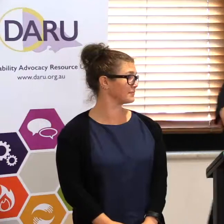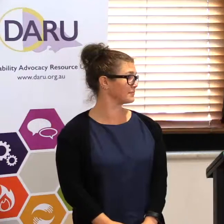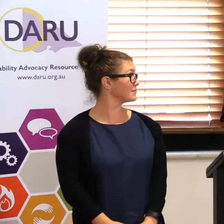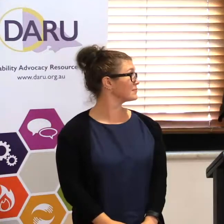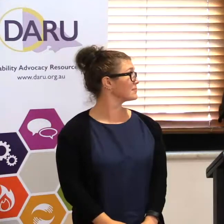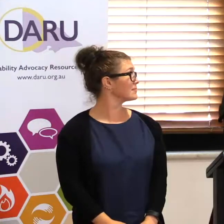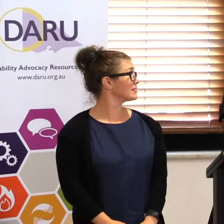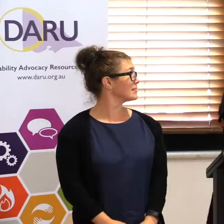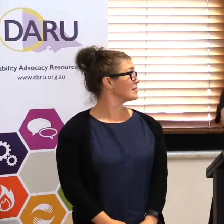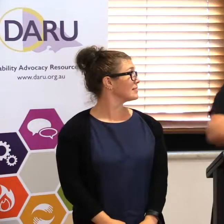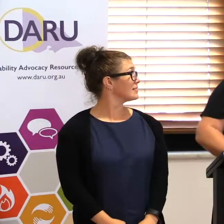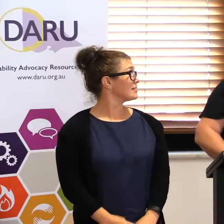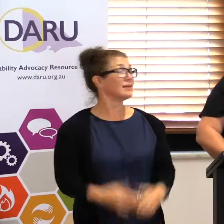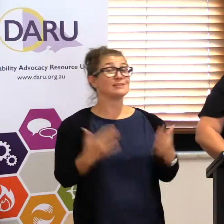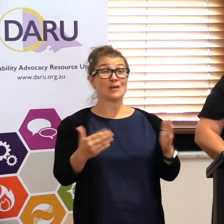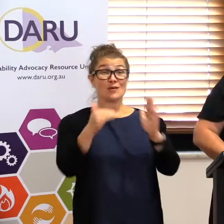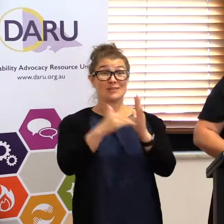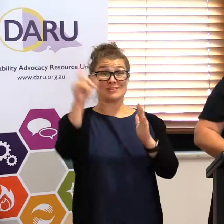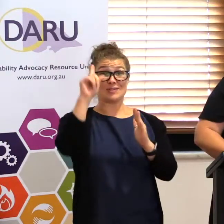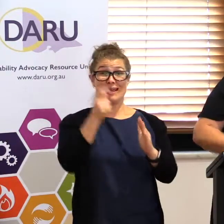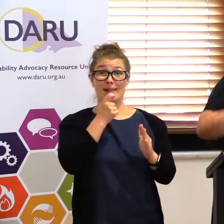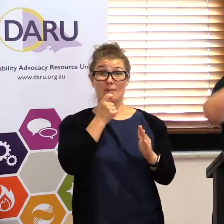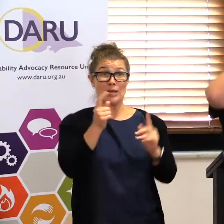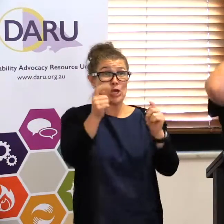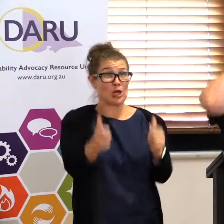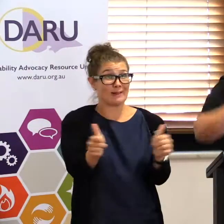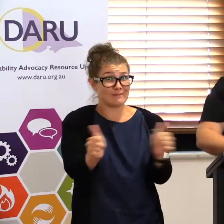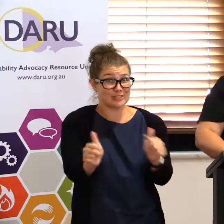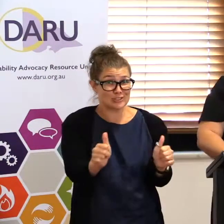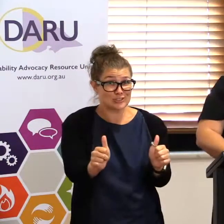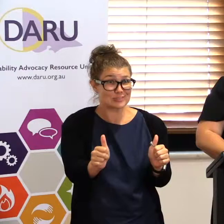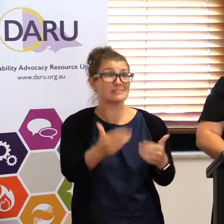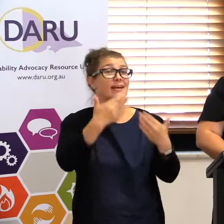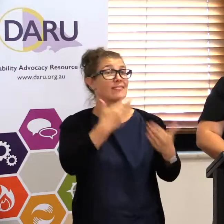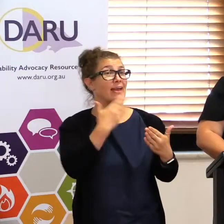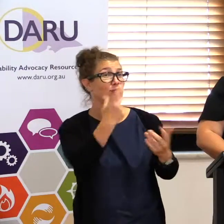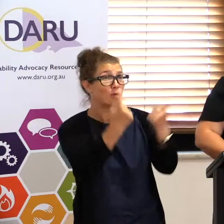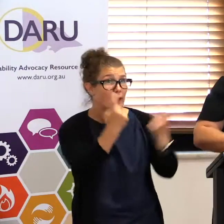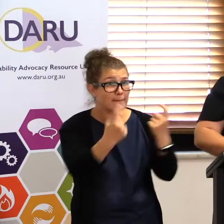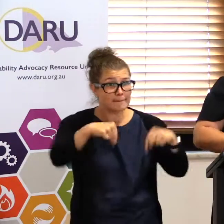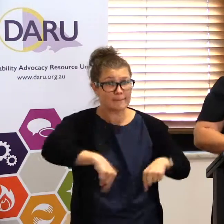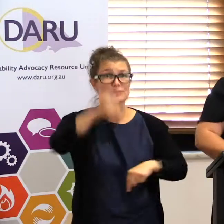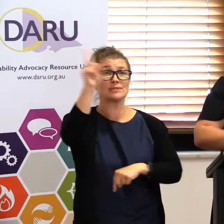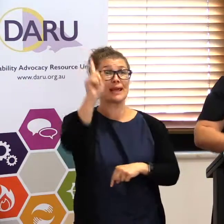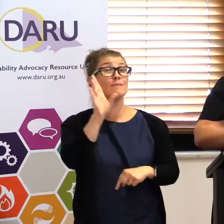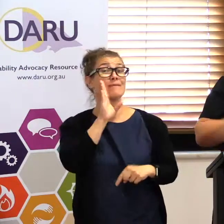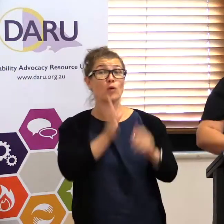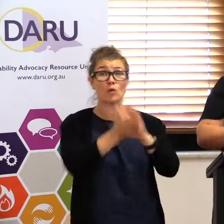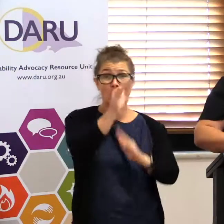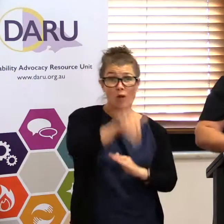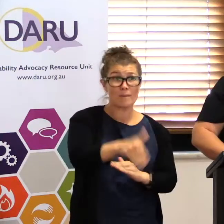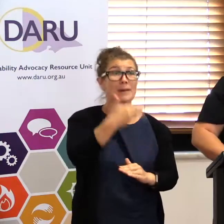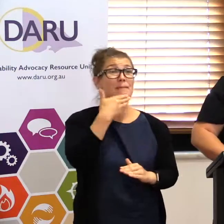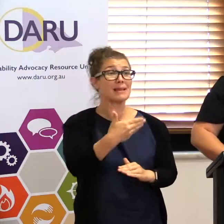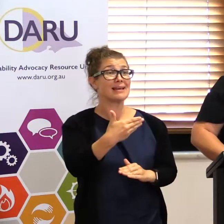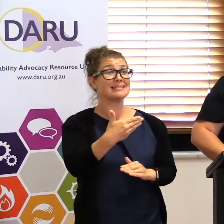So now it's finishing slightly early today. So thank you everyone for attending today. So before you leave, can you please